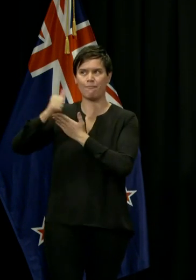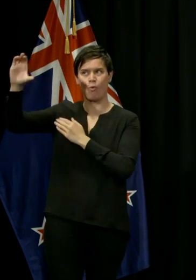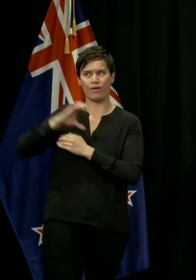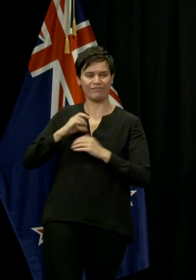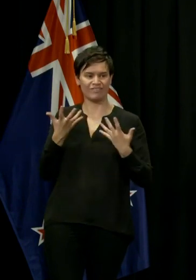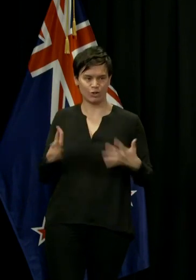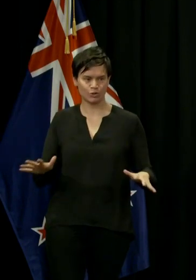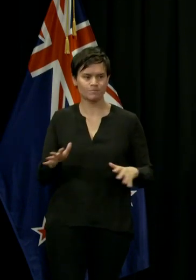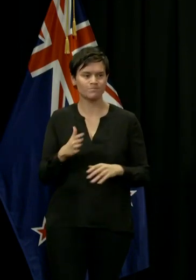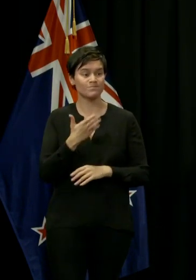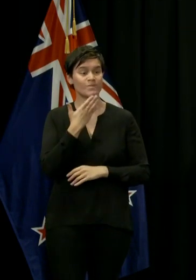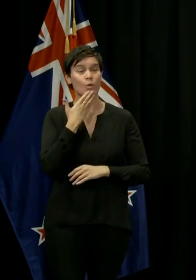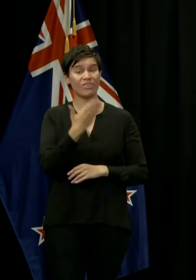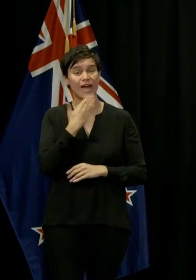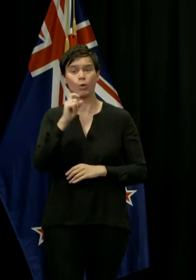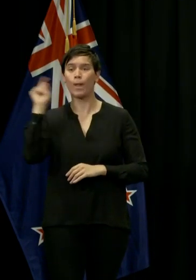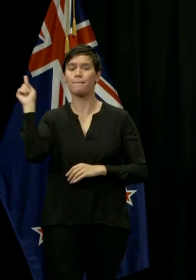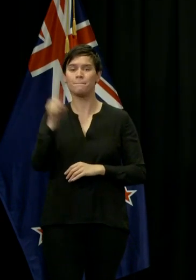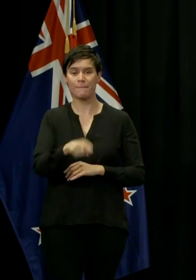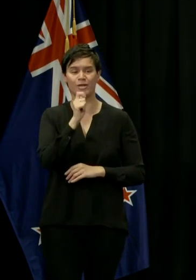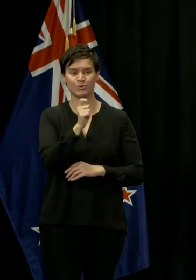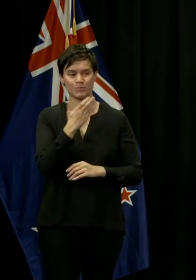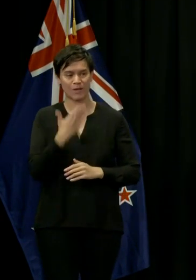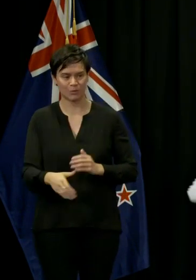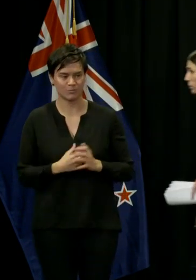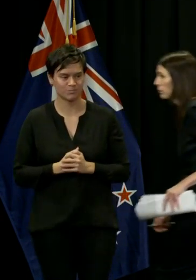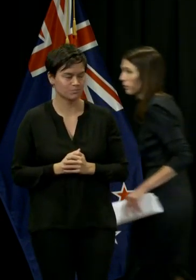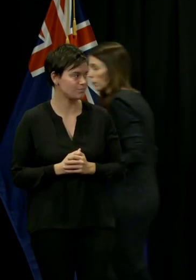All right, thanks everyone. I'll be back with you again sometime in the near future.